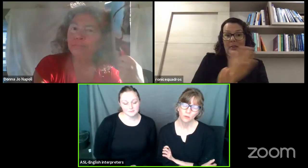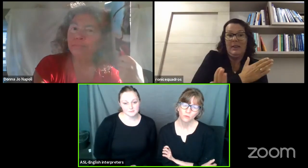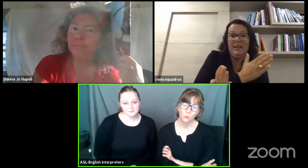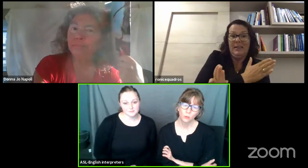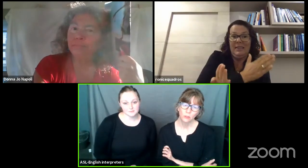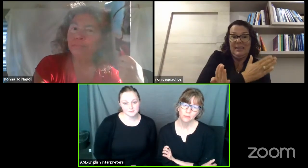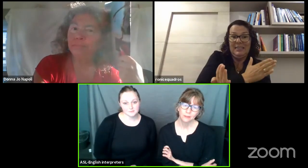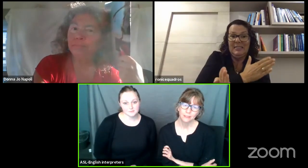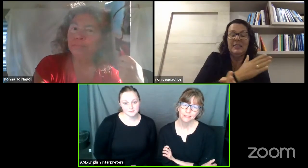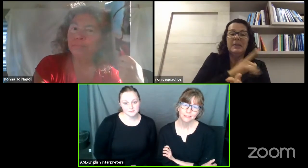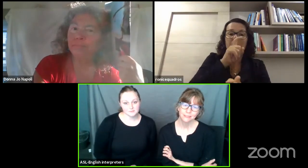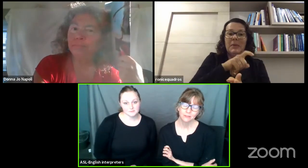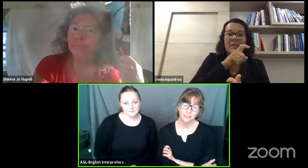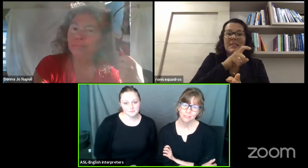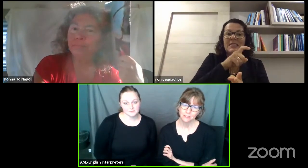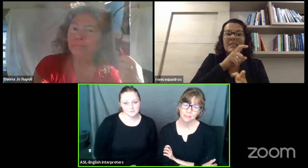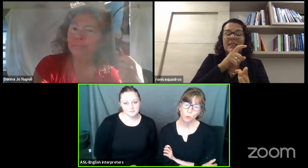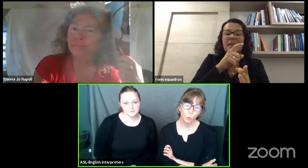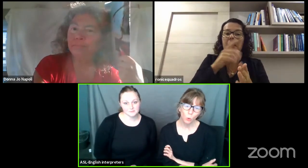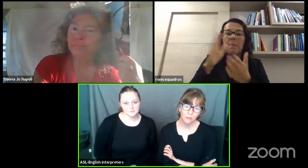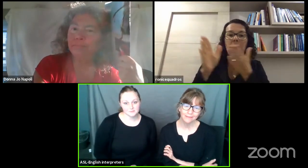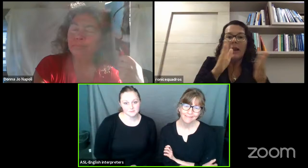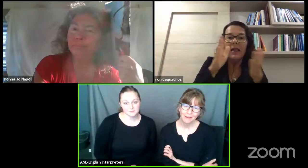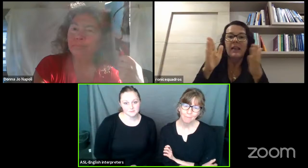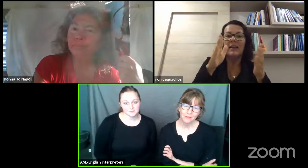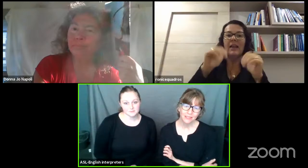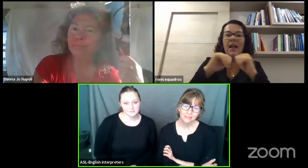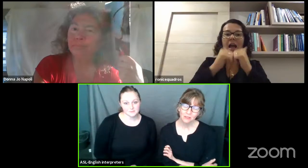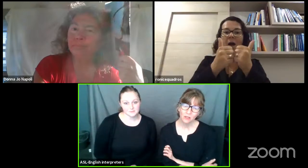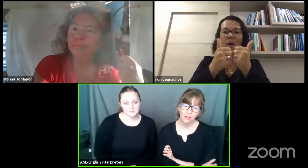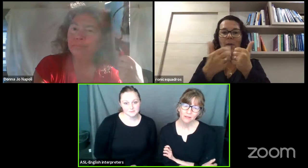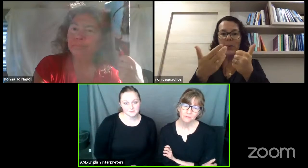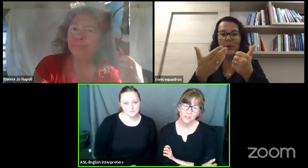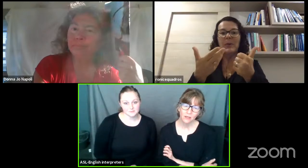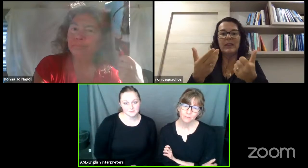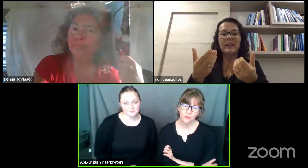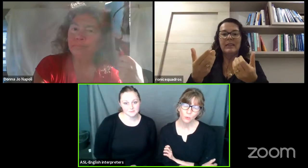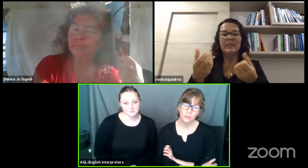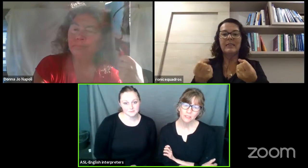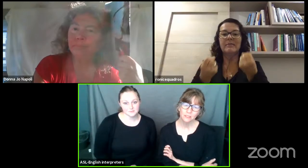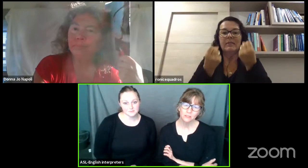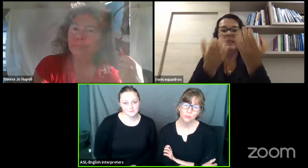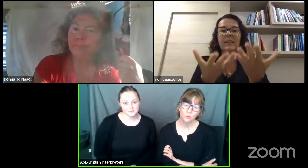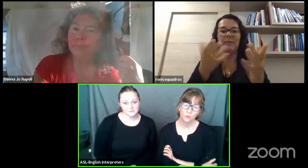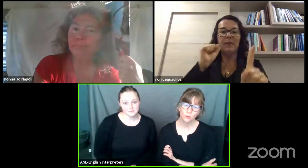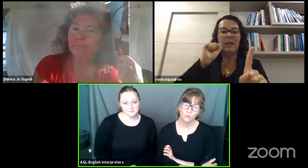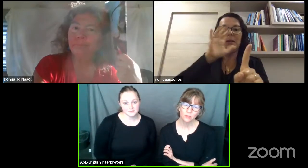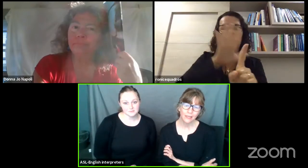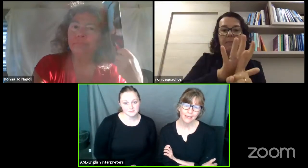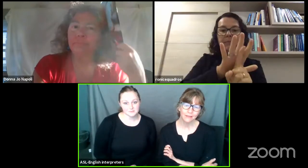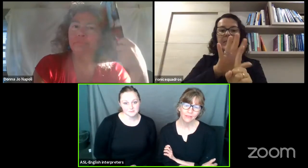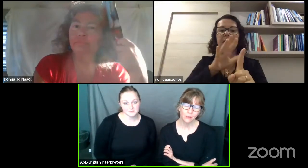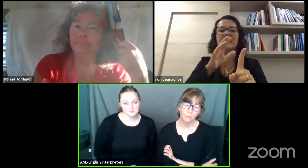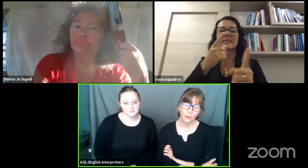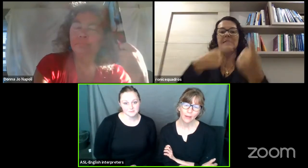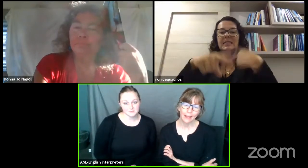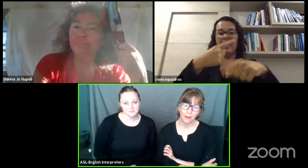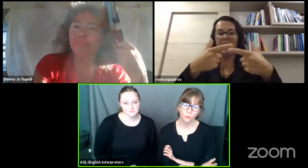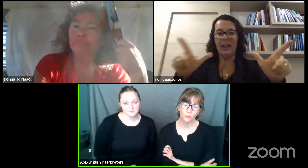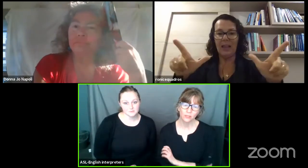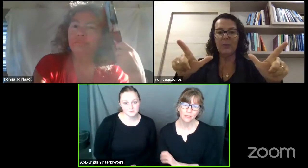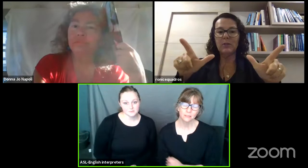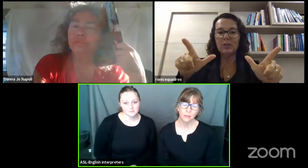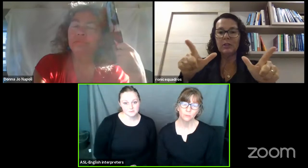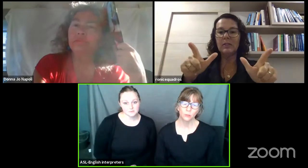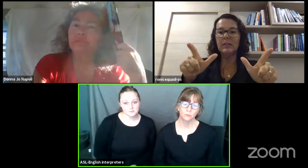So therefore, it isn't until they get to school, but that's a lot of time. So we need to sort of plan and think about